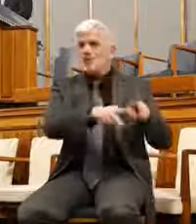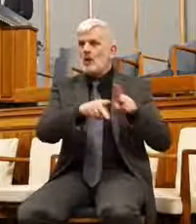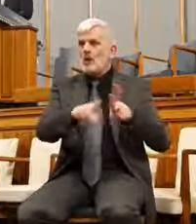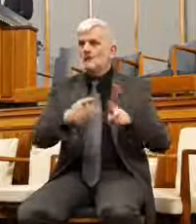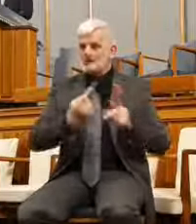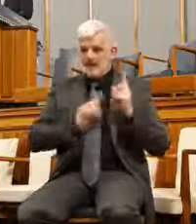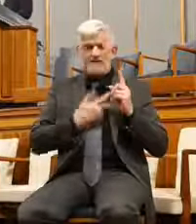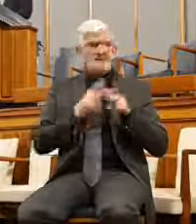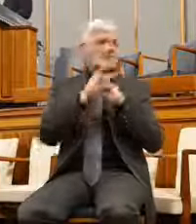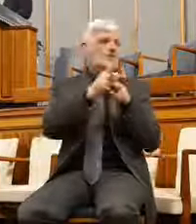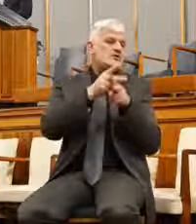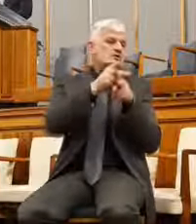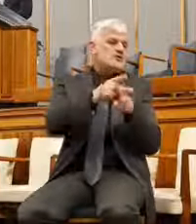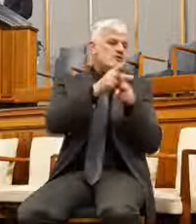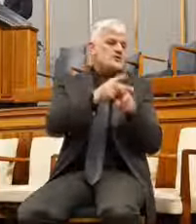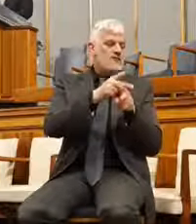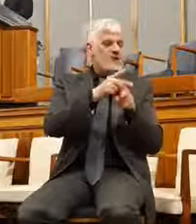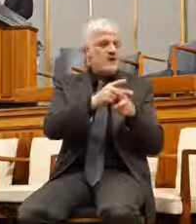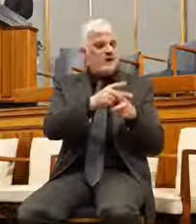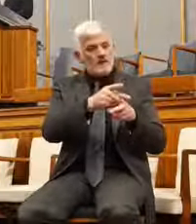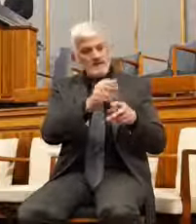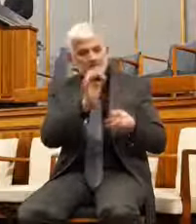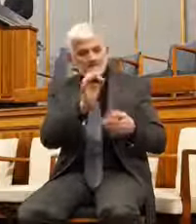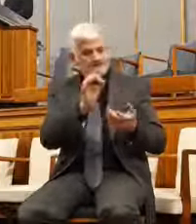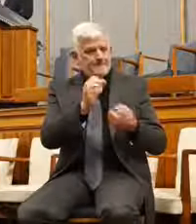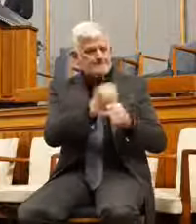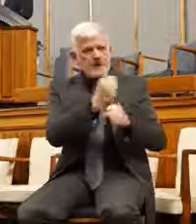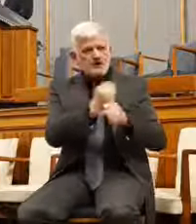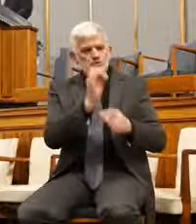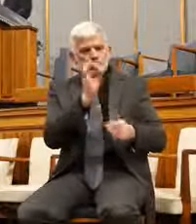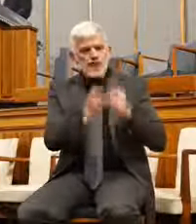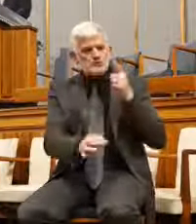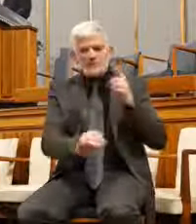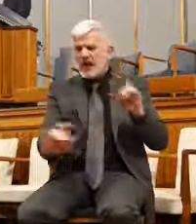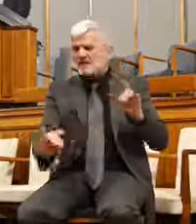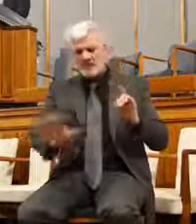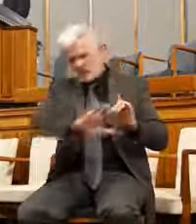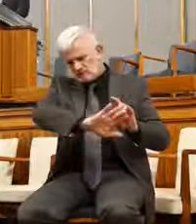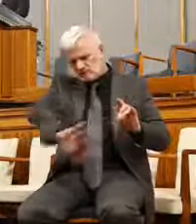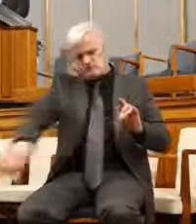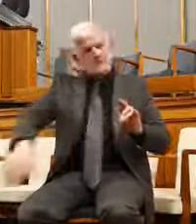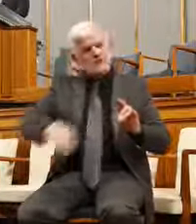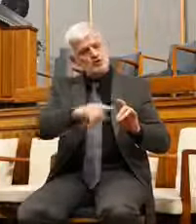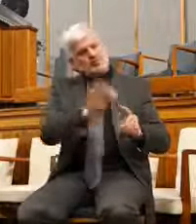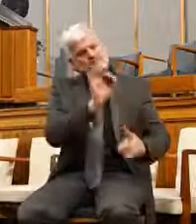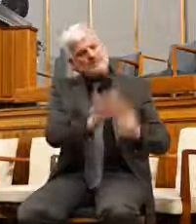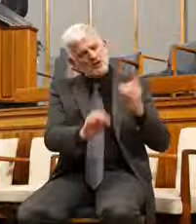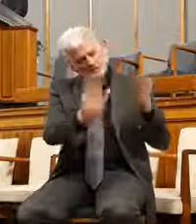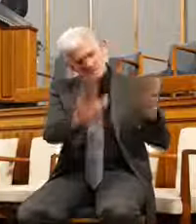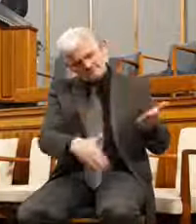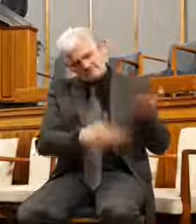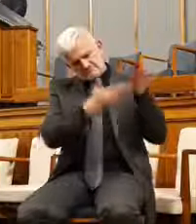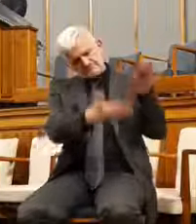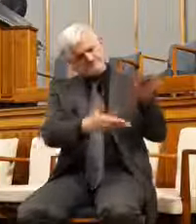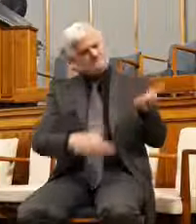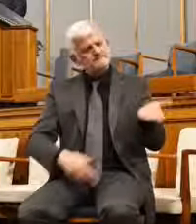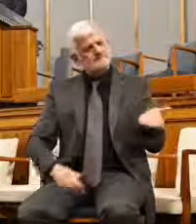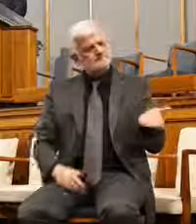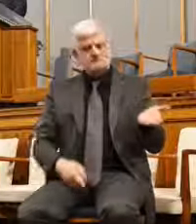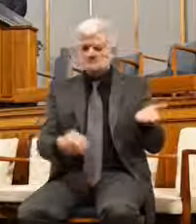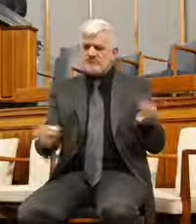you. I've made you special. I've made you so much higher than the animals. They do not have